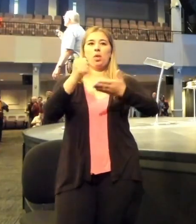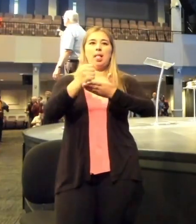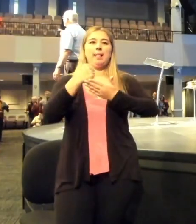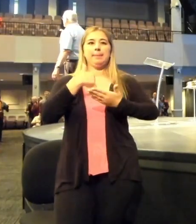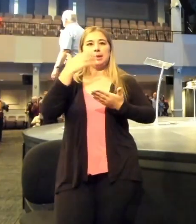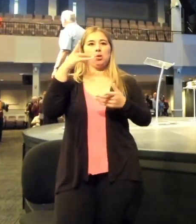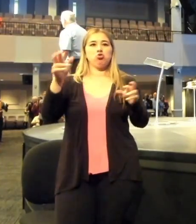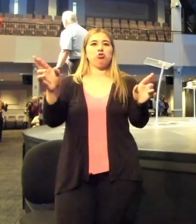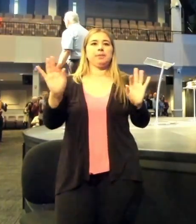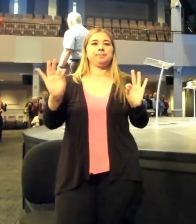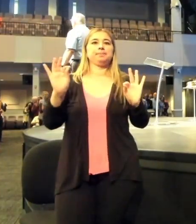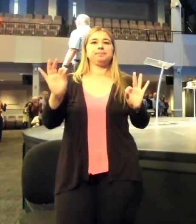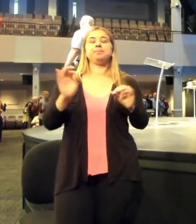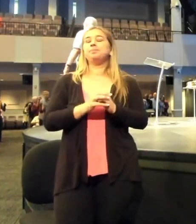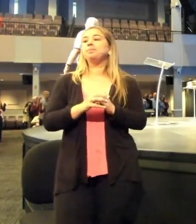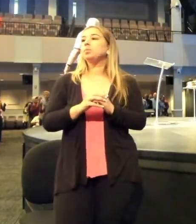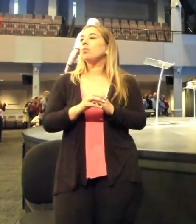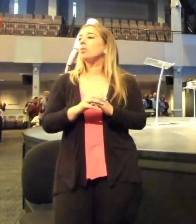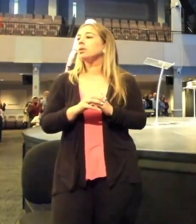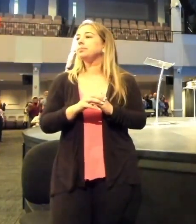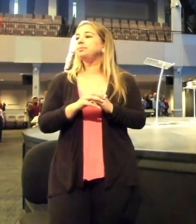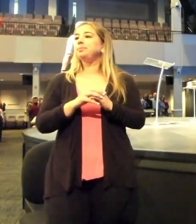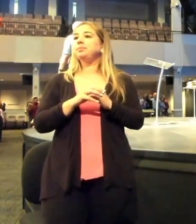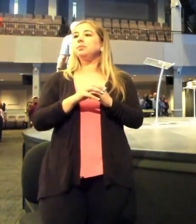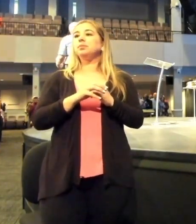me. Fantastic.